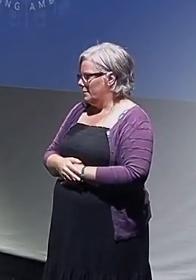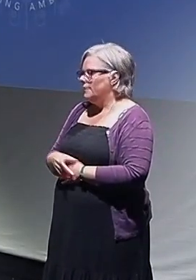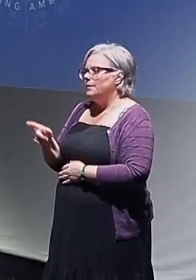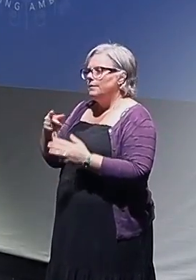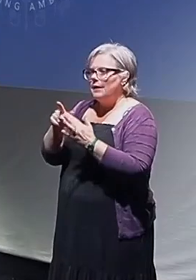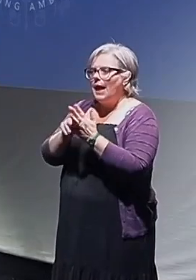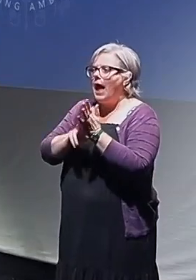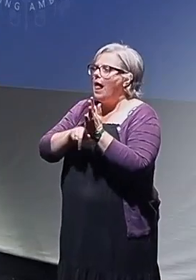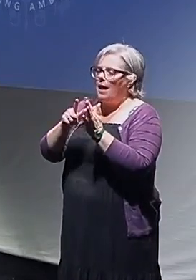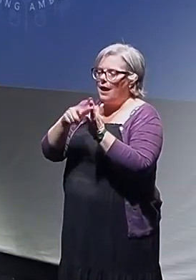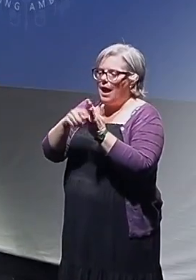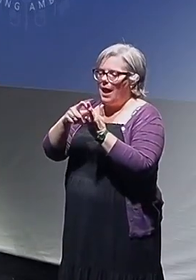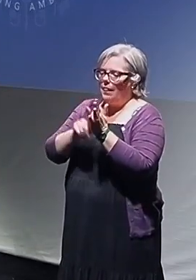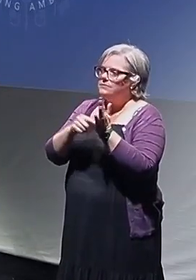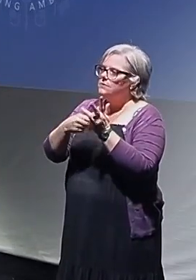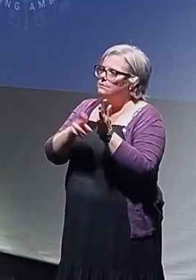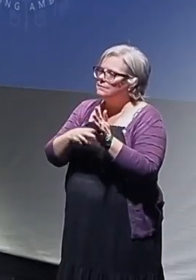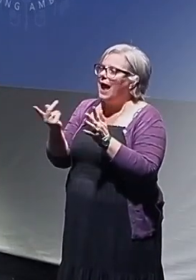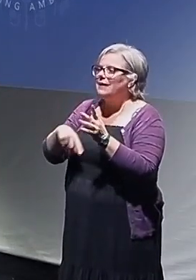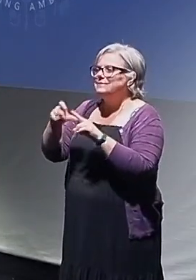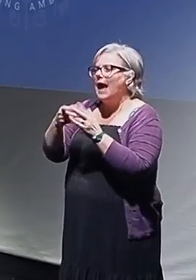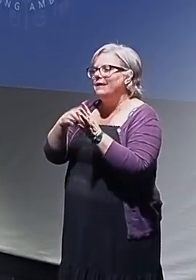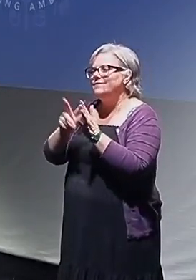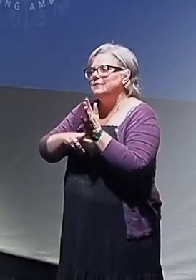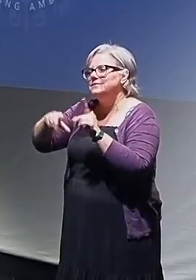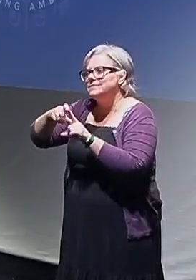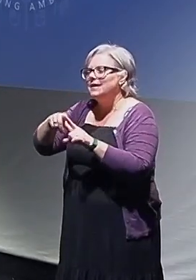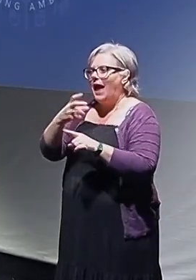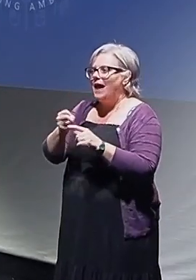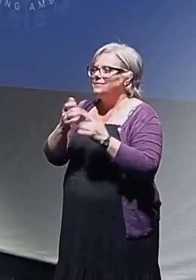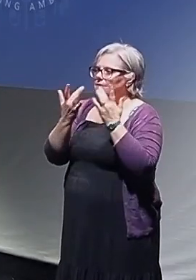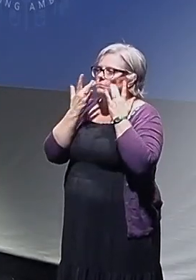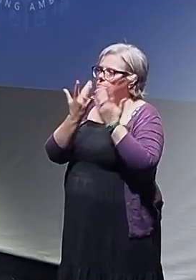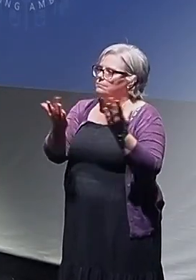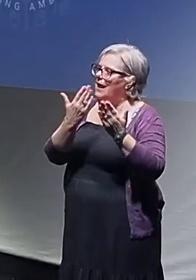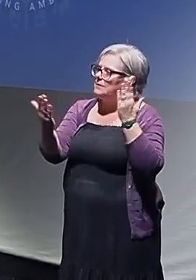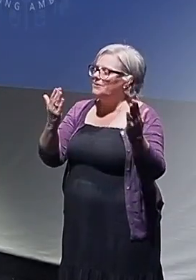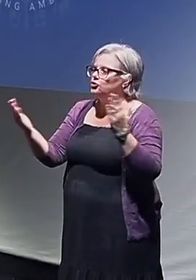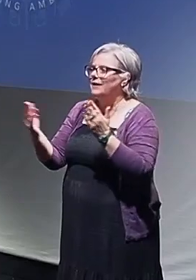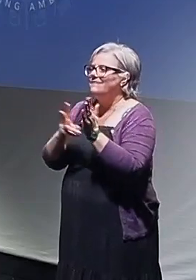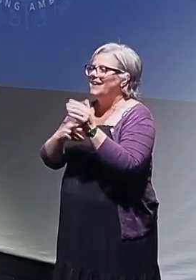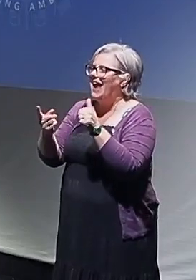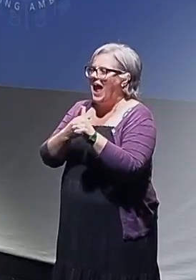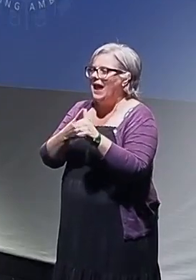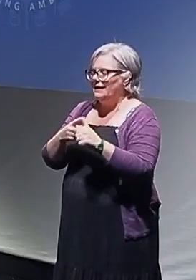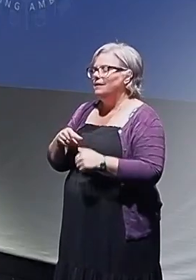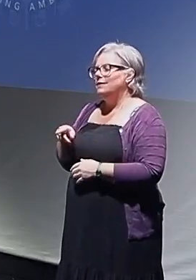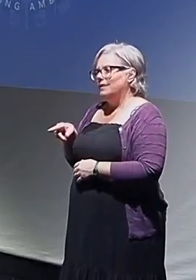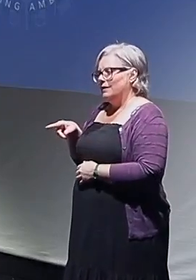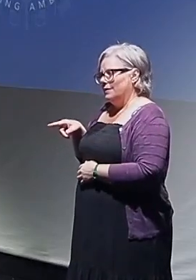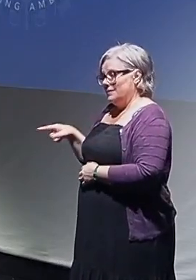Elton and David have just had their big exhibition at the V&A of their collection. Yeah, we interviewed them for it. Yeah, no, and so I'm just